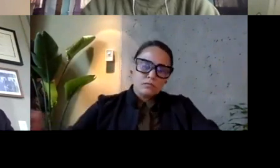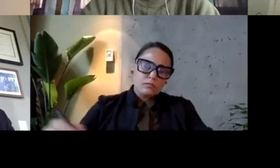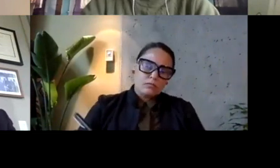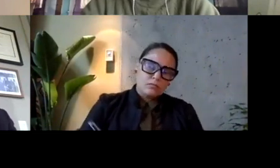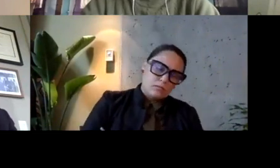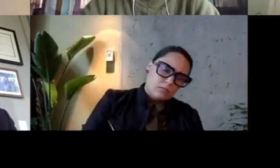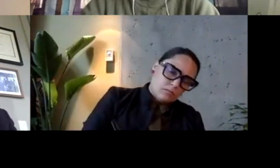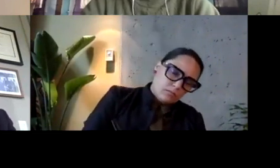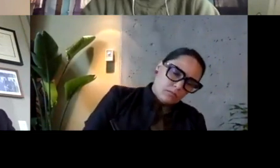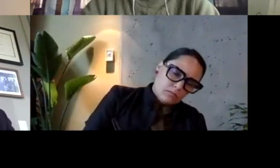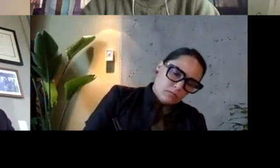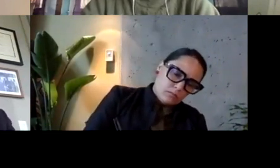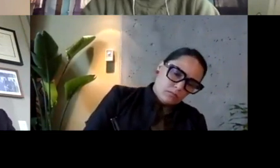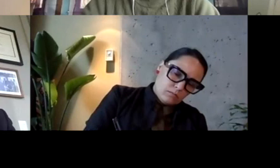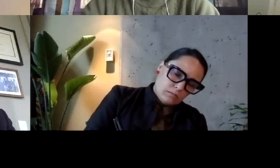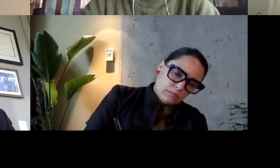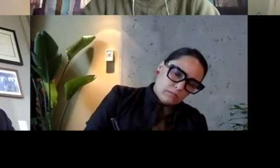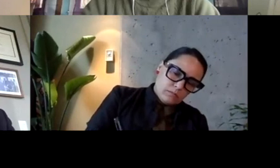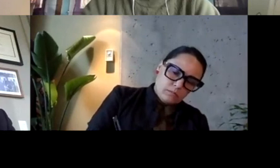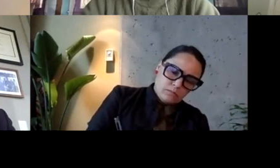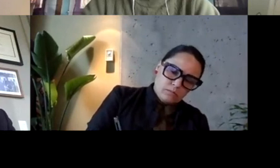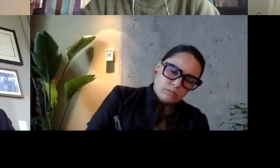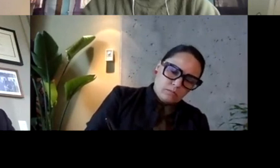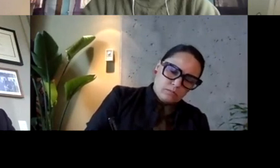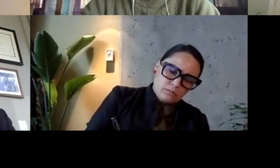challenge, and I believe we can do it together. Thank you.